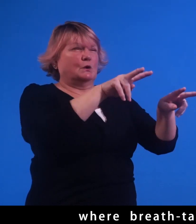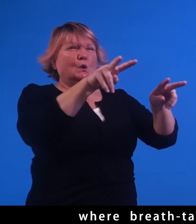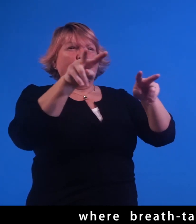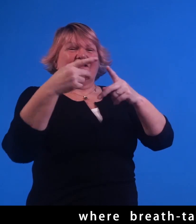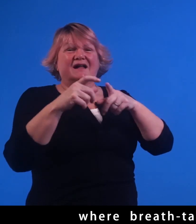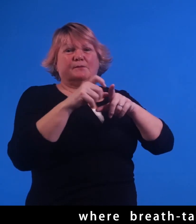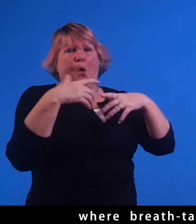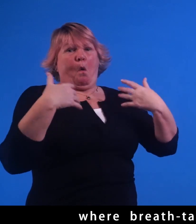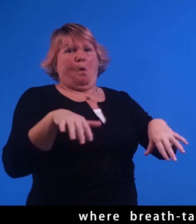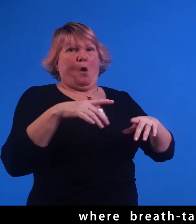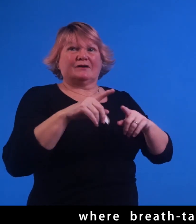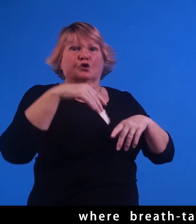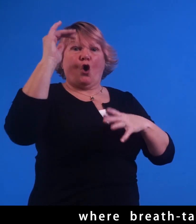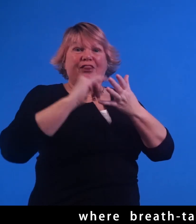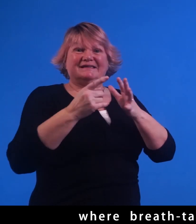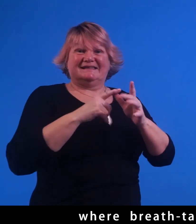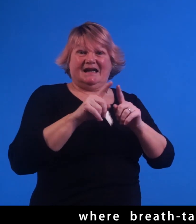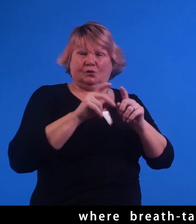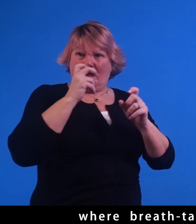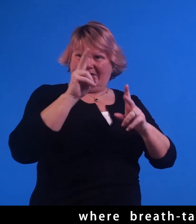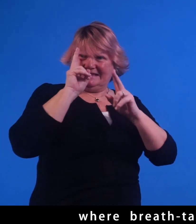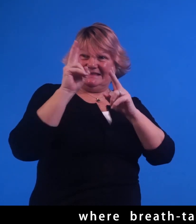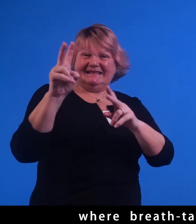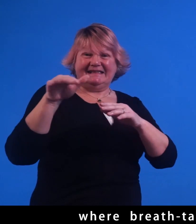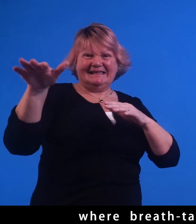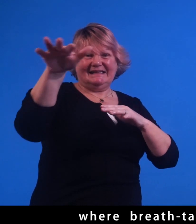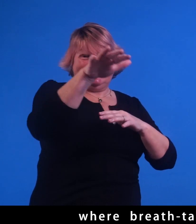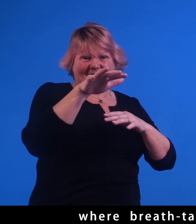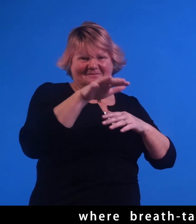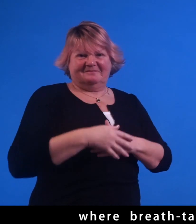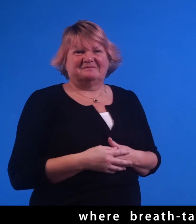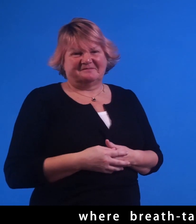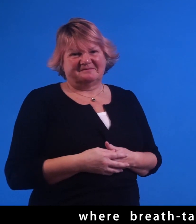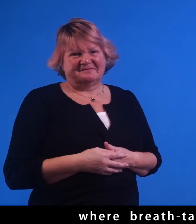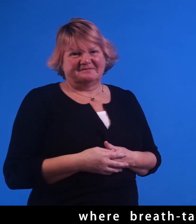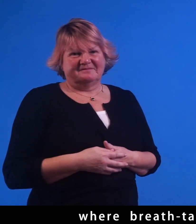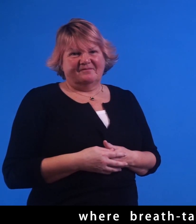where breathtaking views of Edinburgh and the North Sea can be observed.